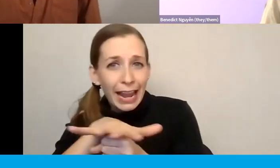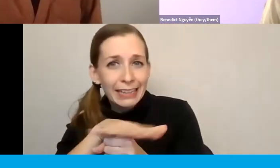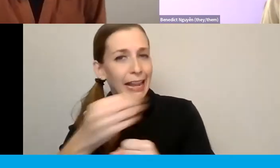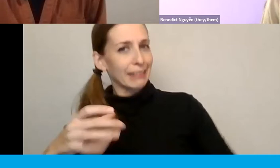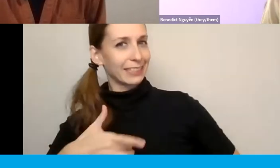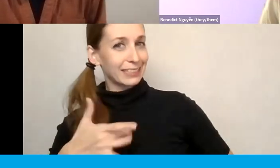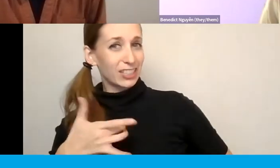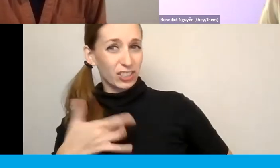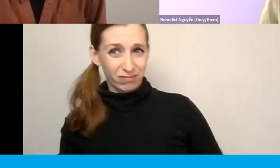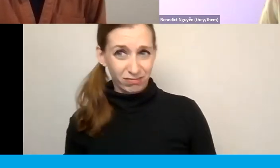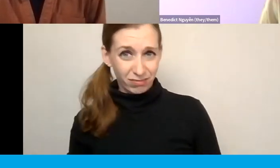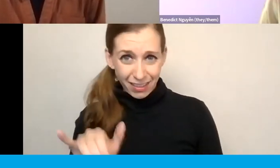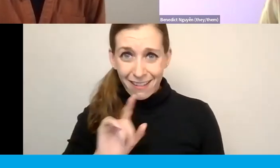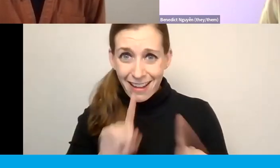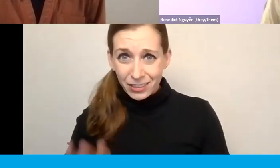Did that answer your question?